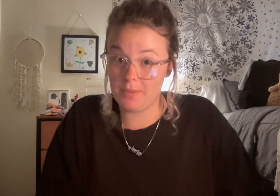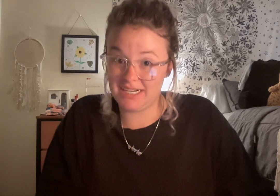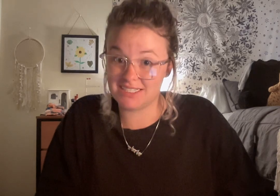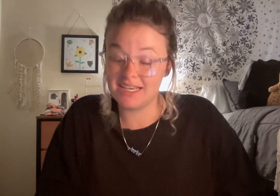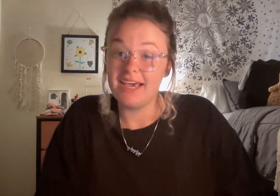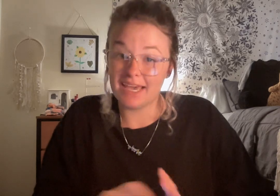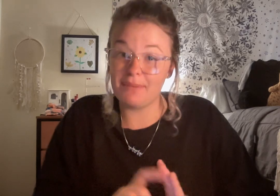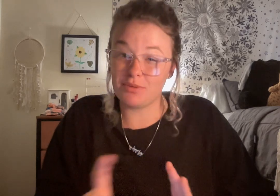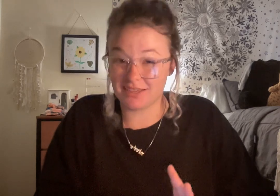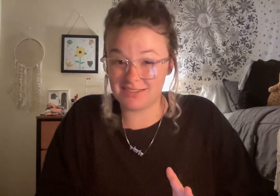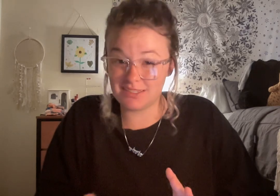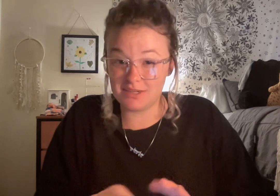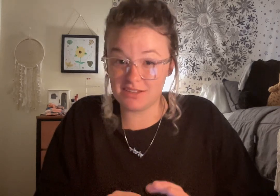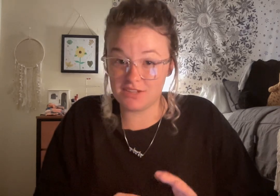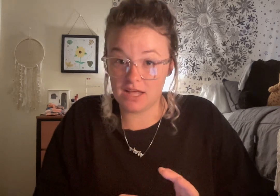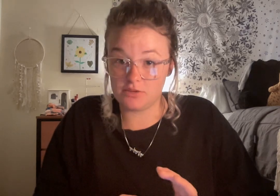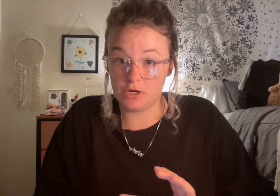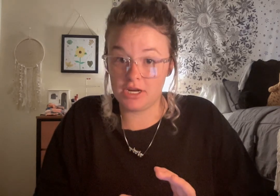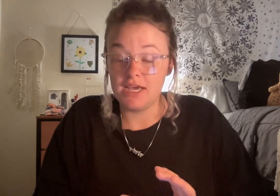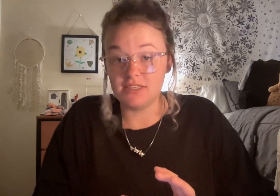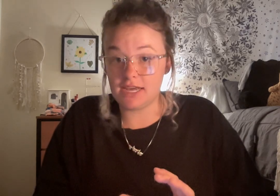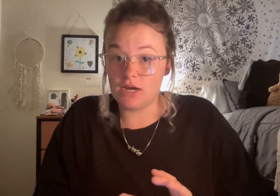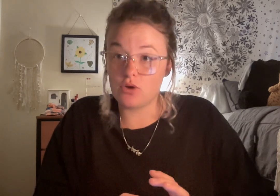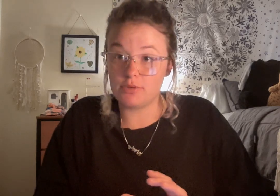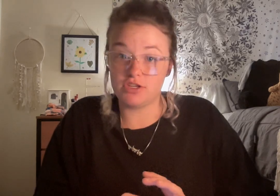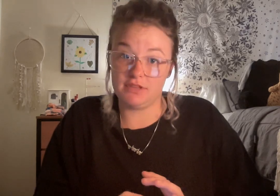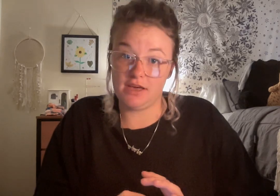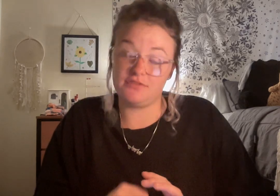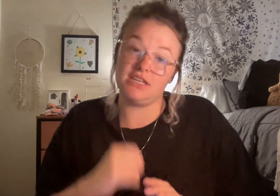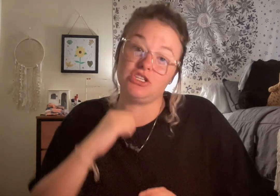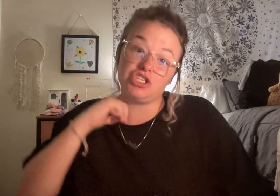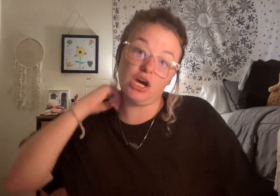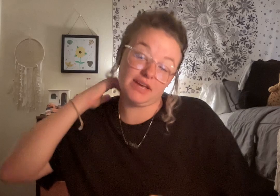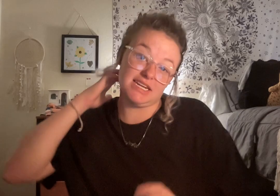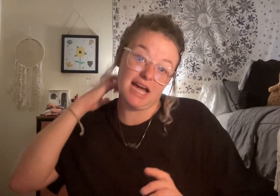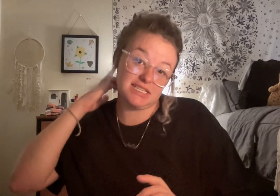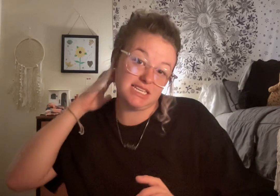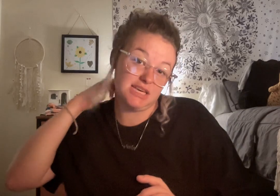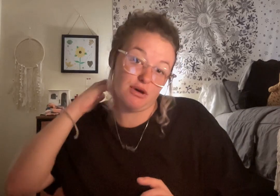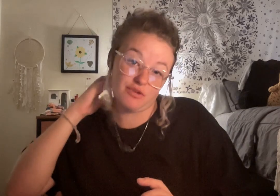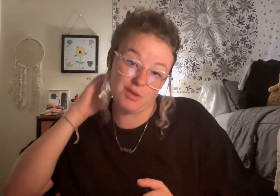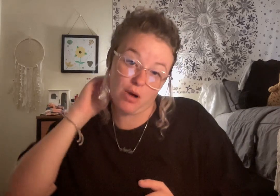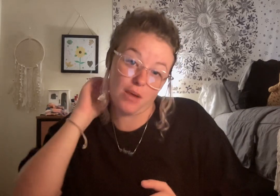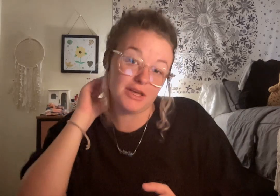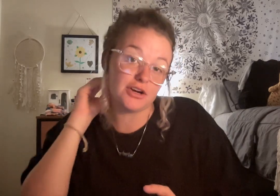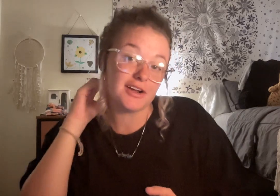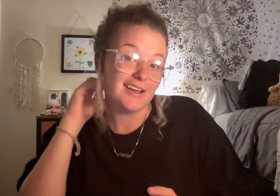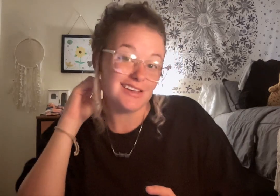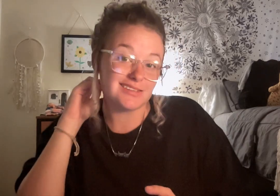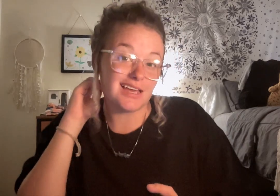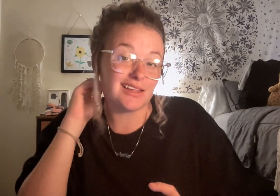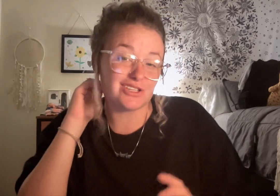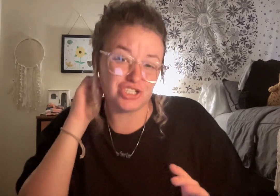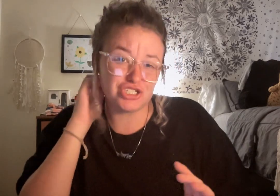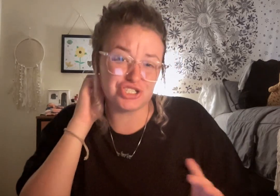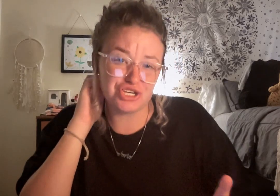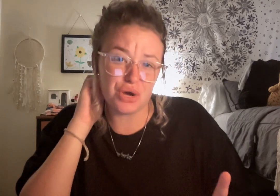minutes. Came back with like 6 minutes left in the class period, sat down, grabbed her stuff, and left. And then she got like a nasty email from the mom later saying like she should know